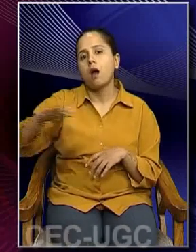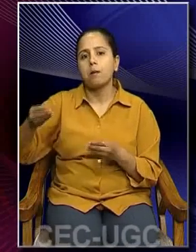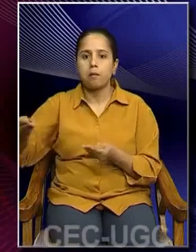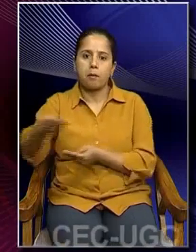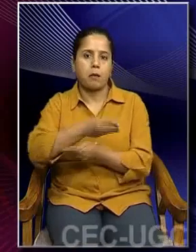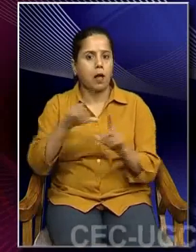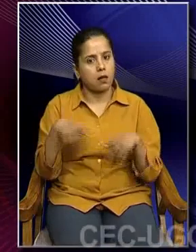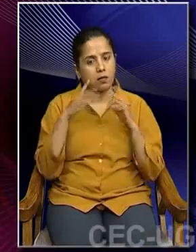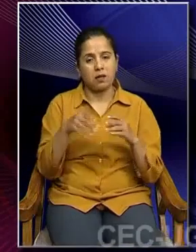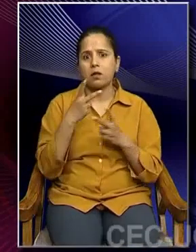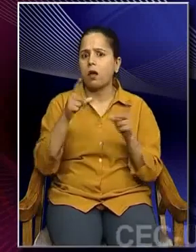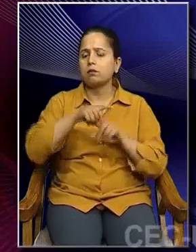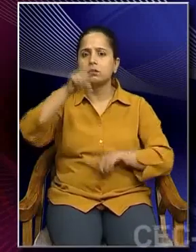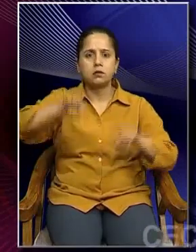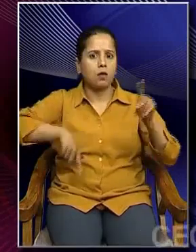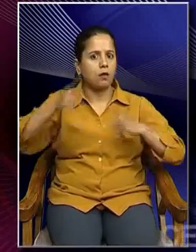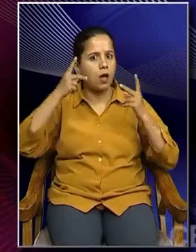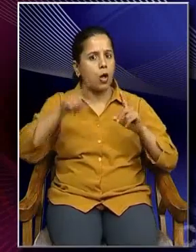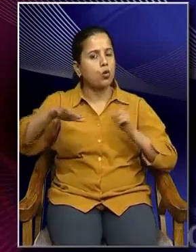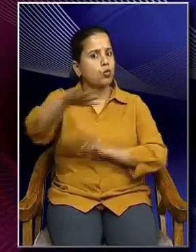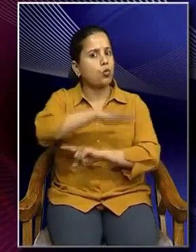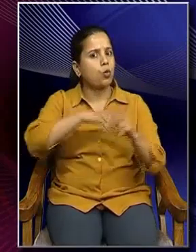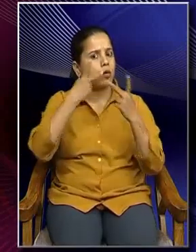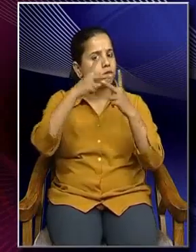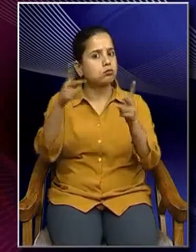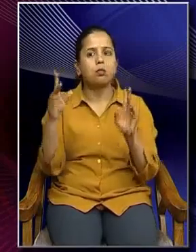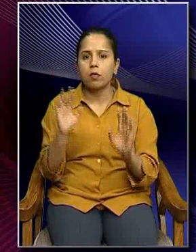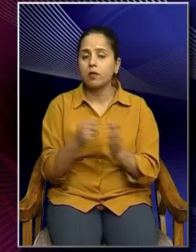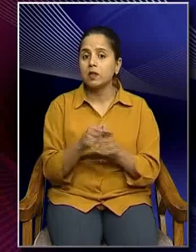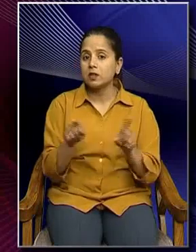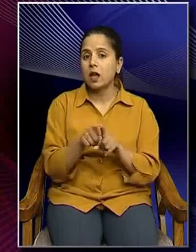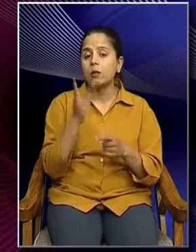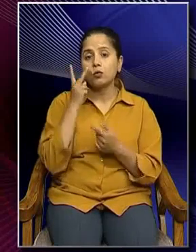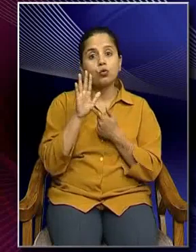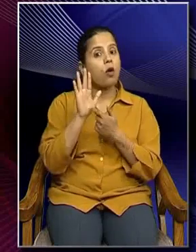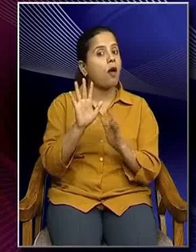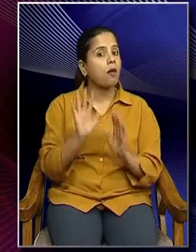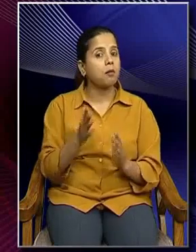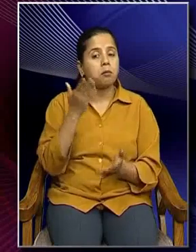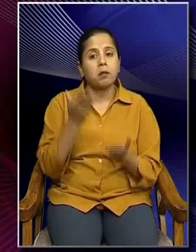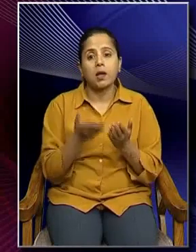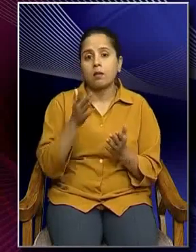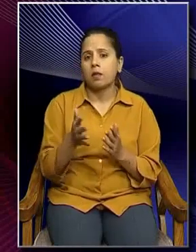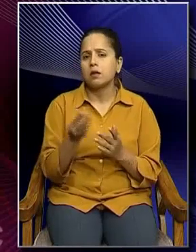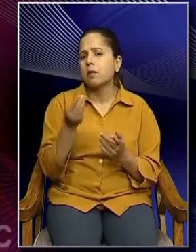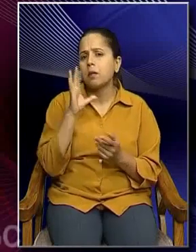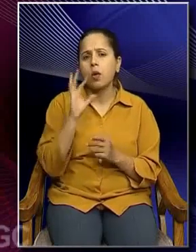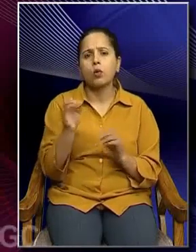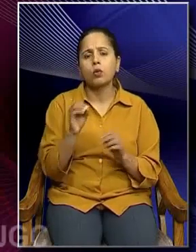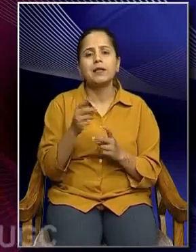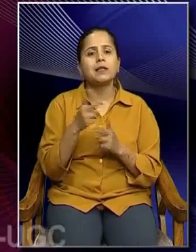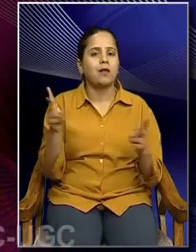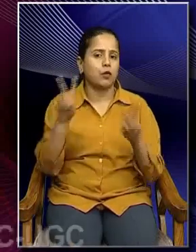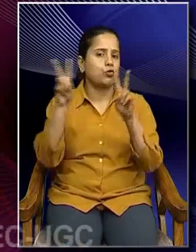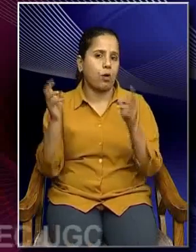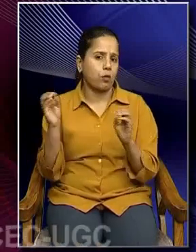So there are so much diversity in the local context. The same indicator may not be very much relevant in the different